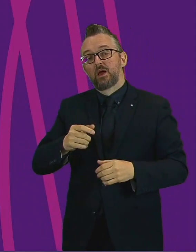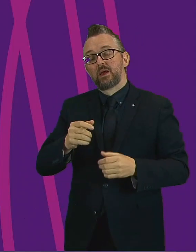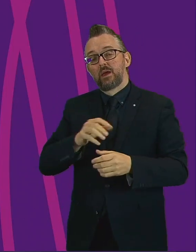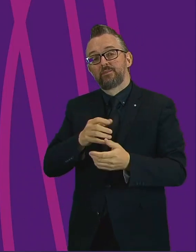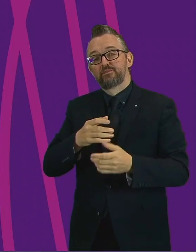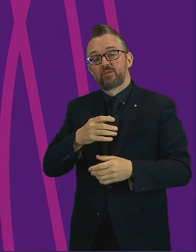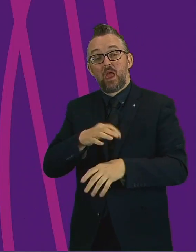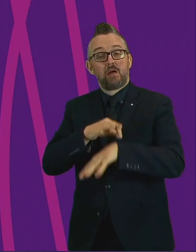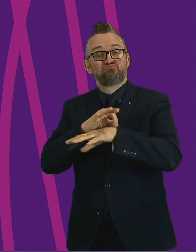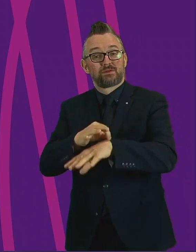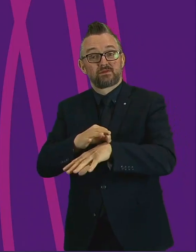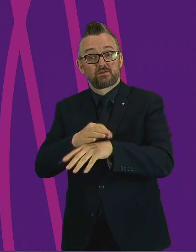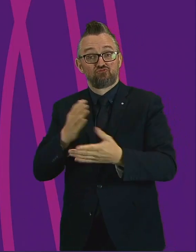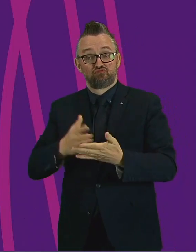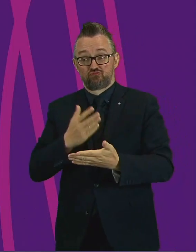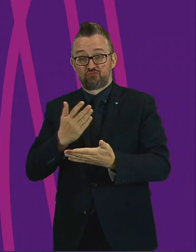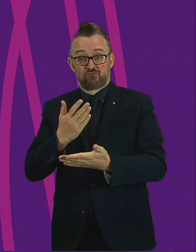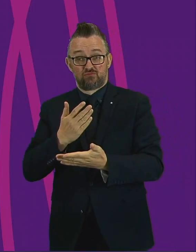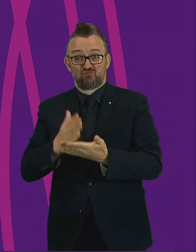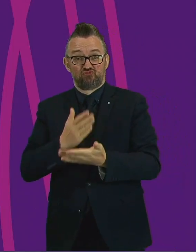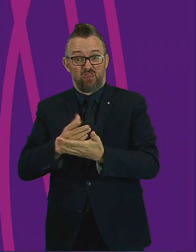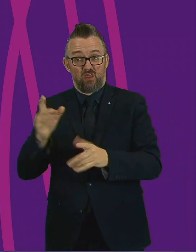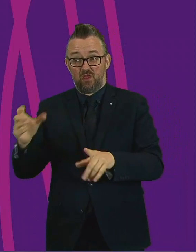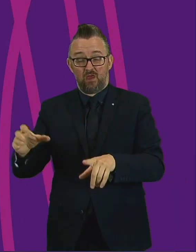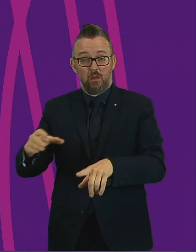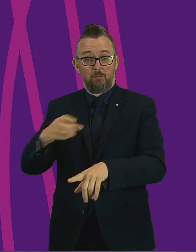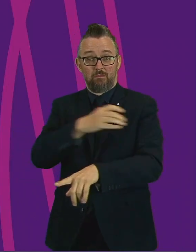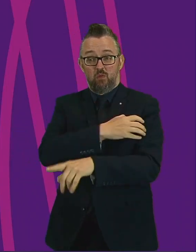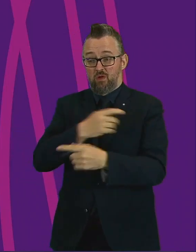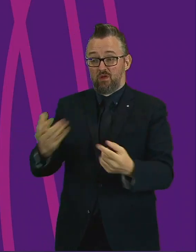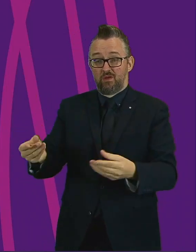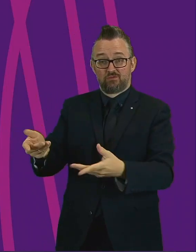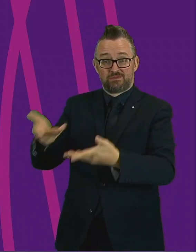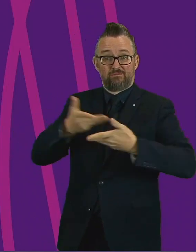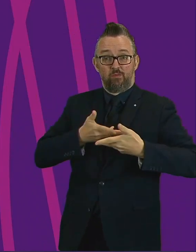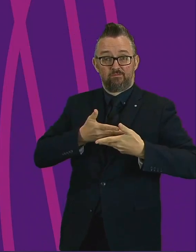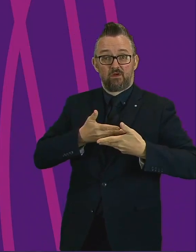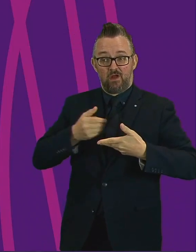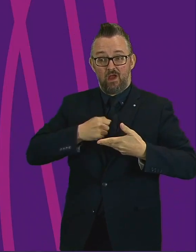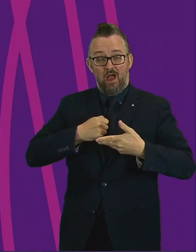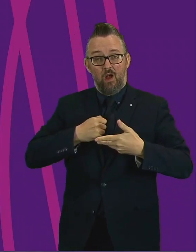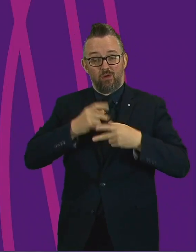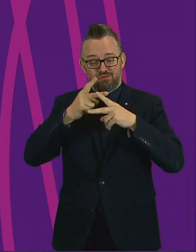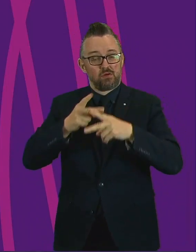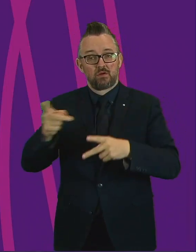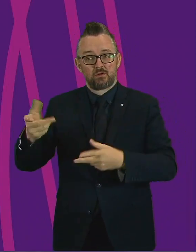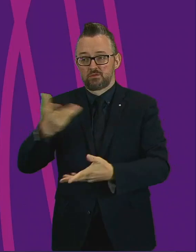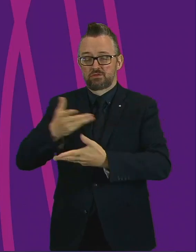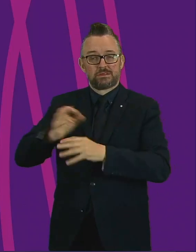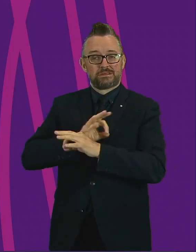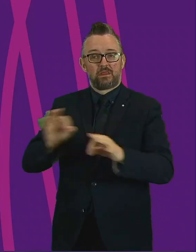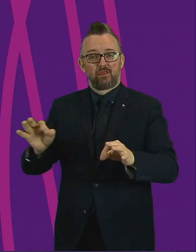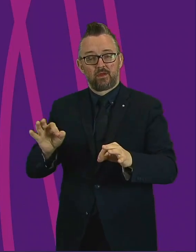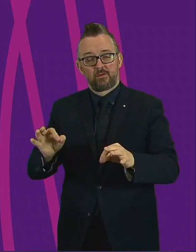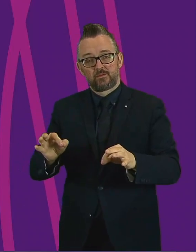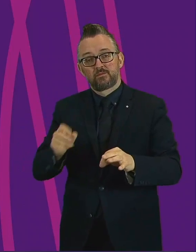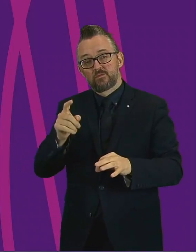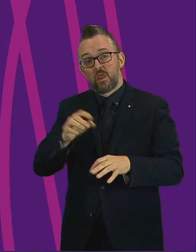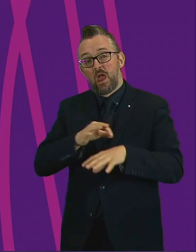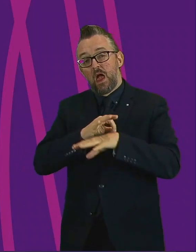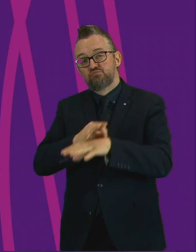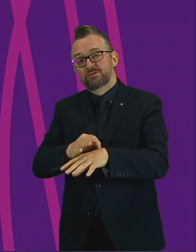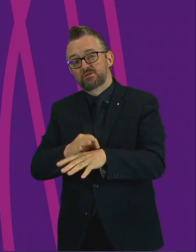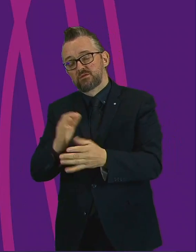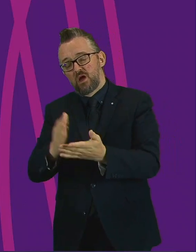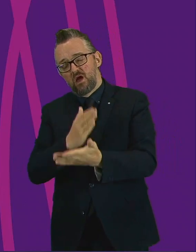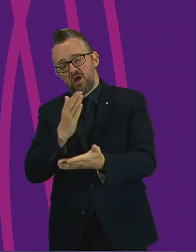And so far, the UK Government has resisted calls from employers to suspend the levy during the pandemic. Apprenticeships form a really integral